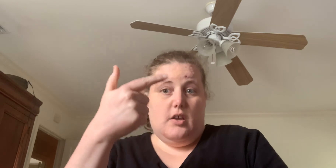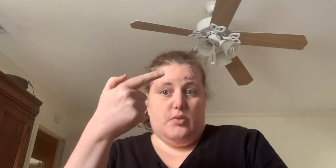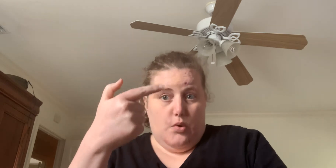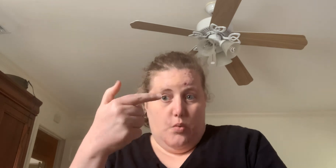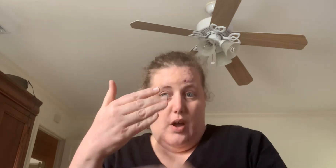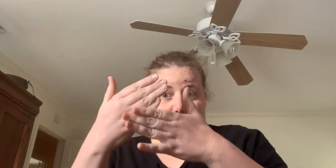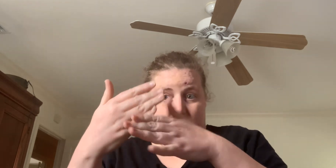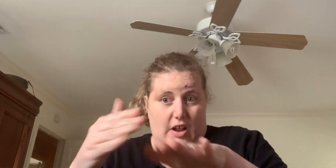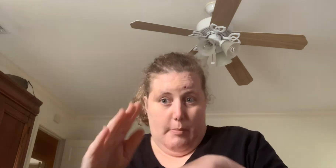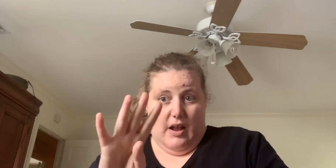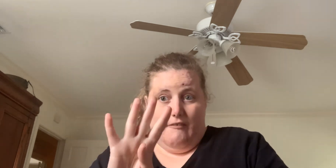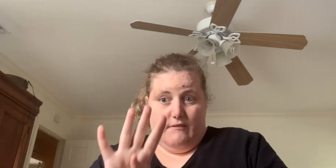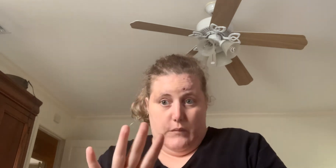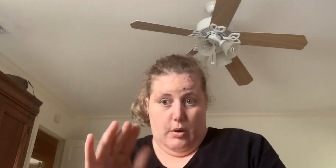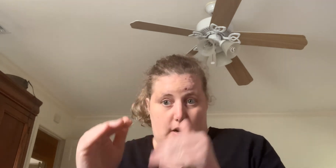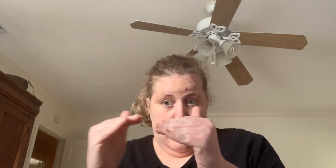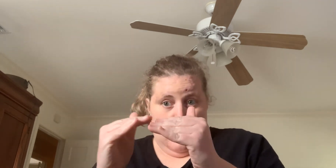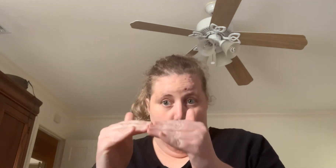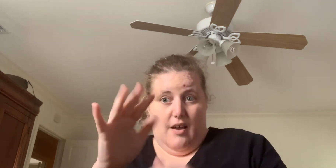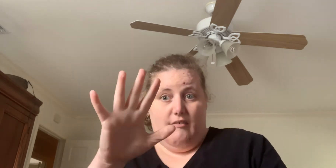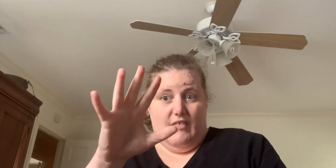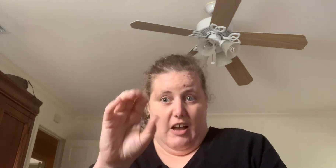4 is 5.25.